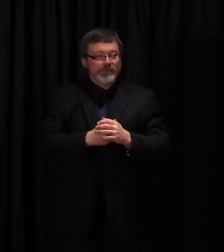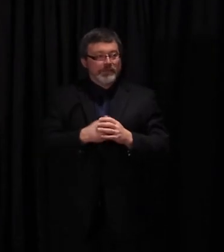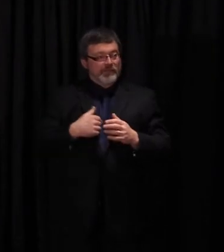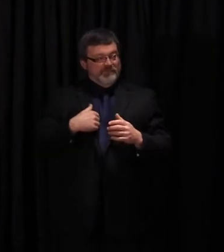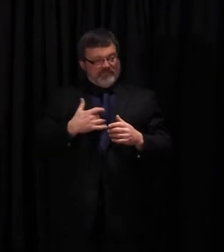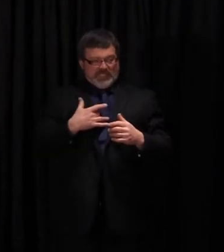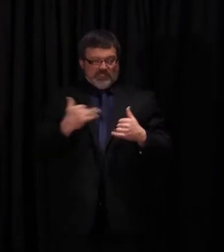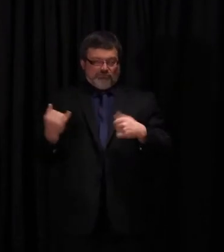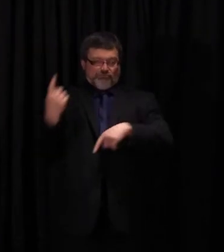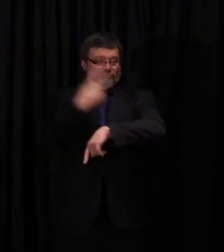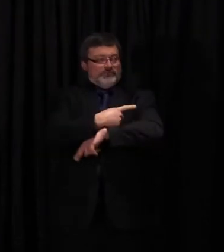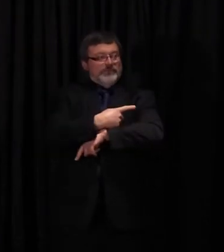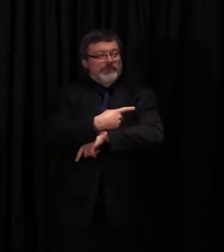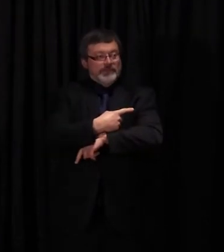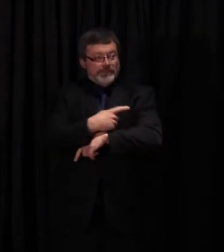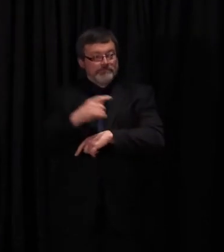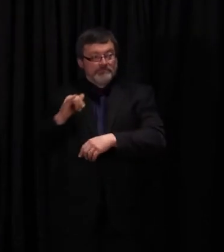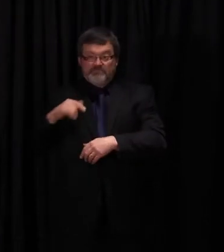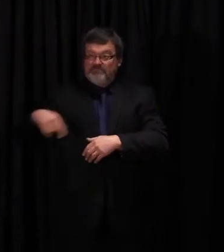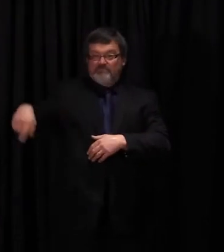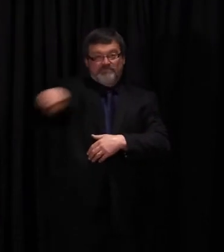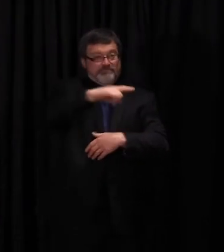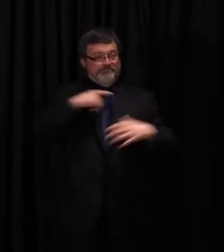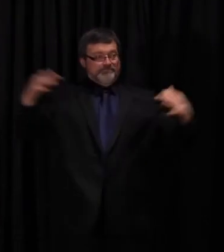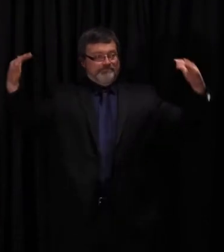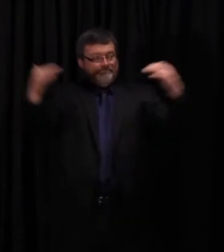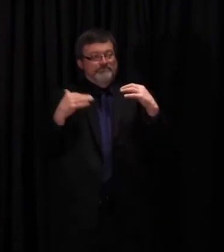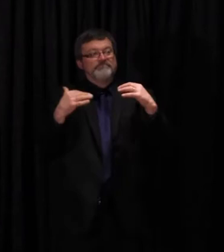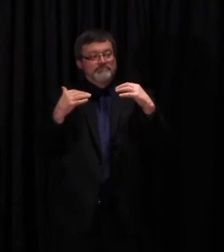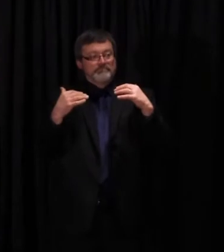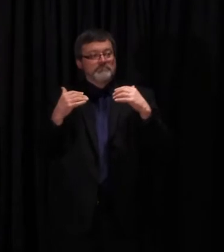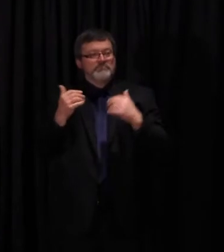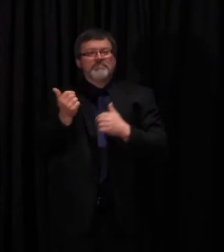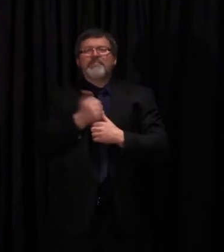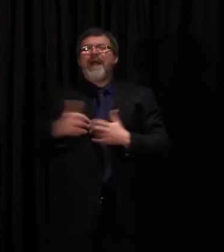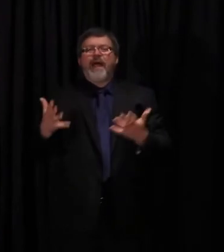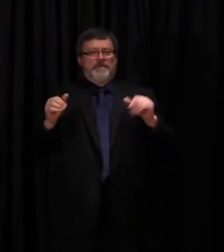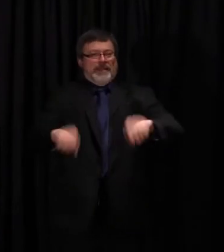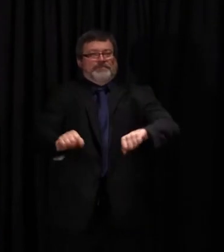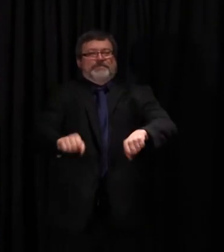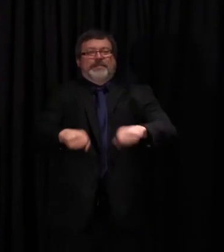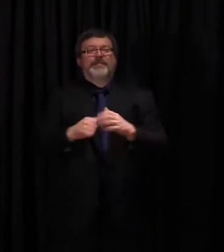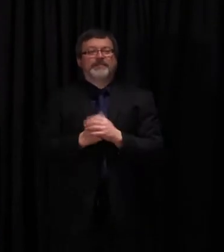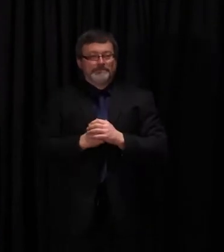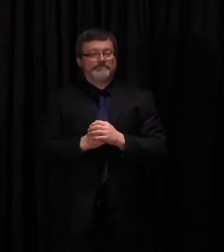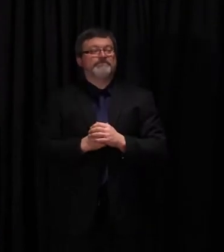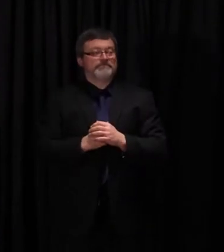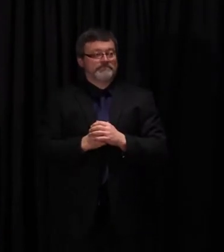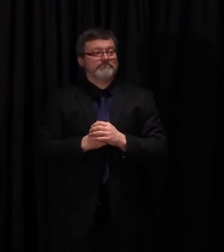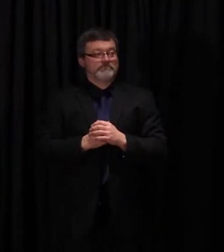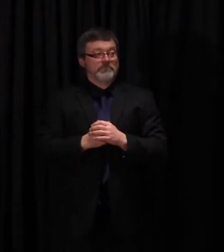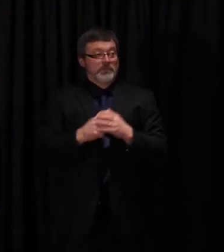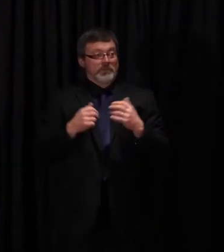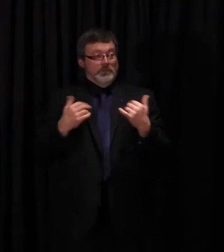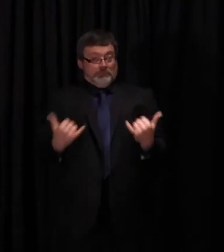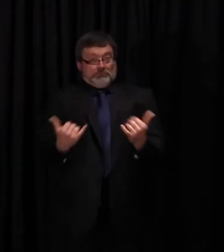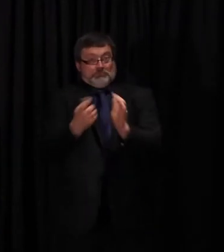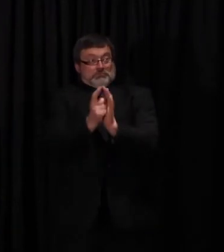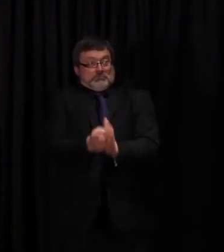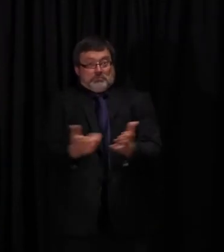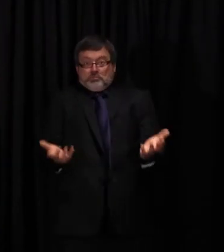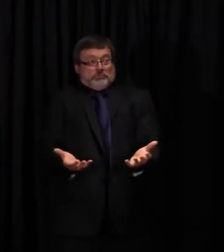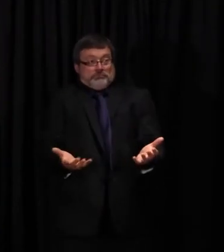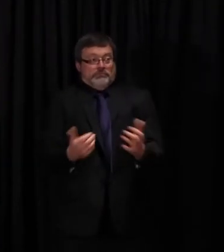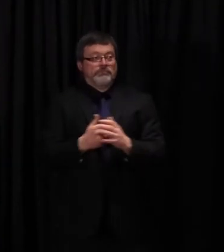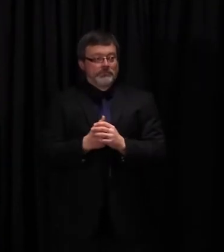day, with all of us together, anything is possible. In this moment, we get